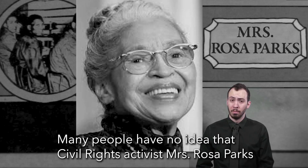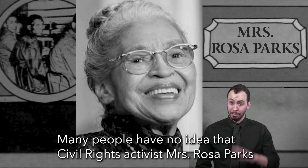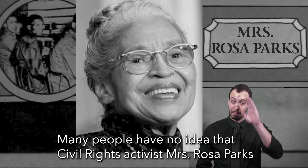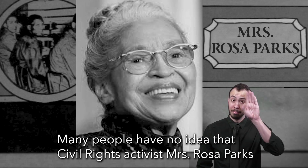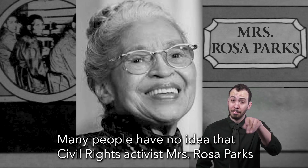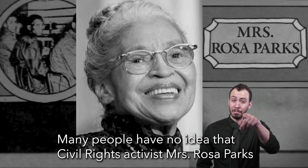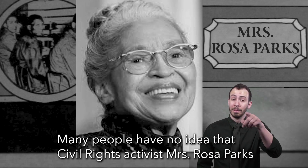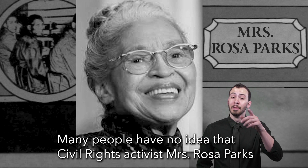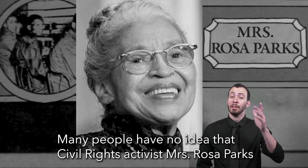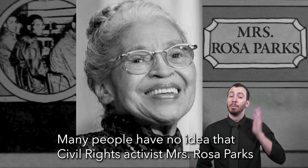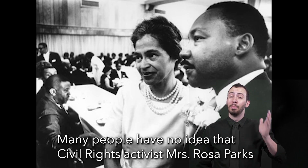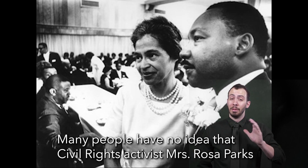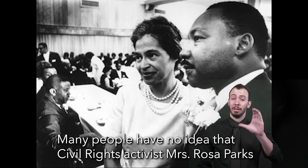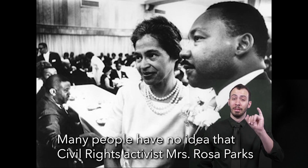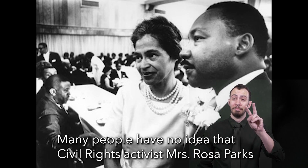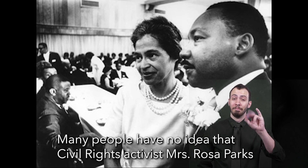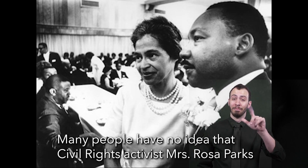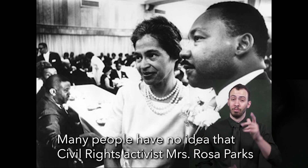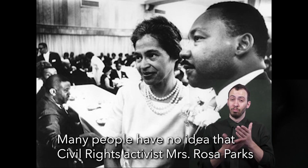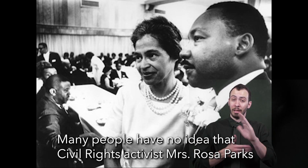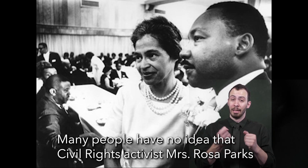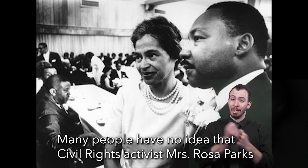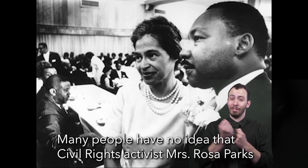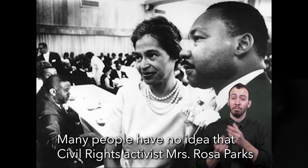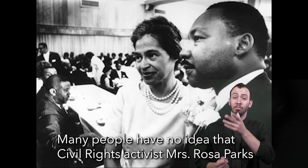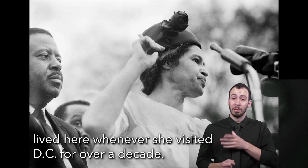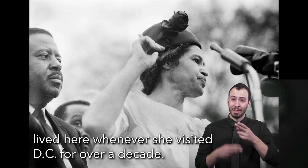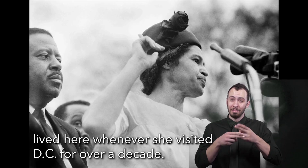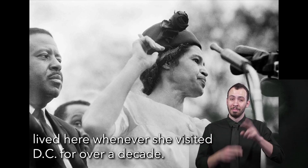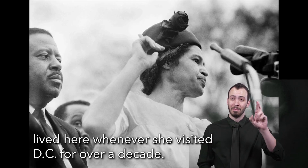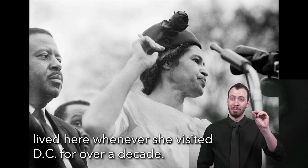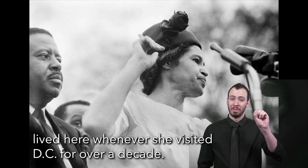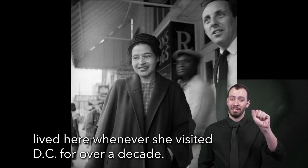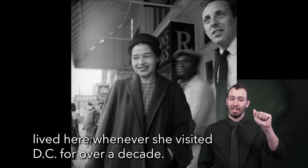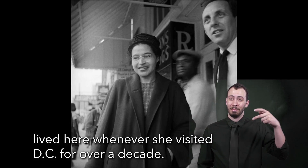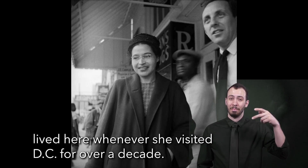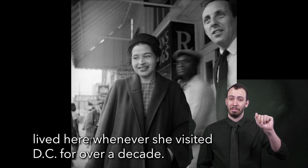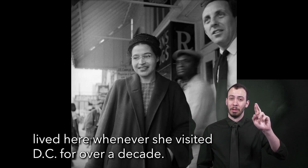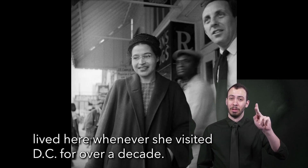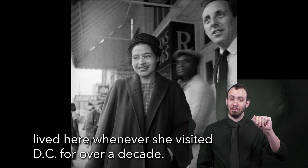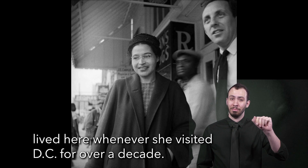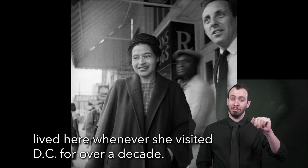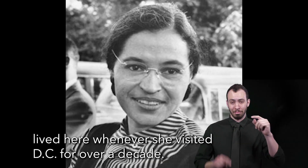Many people have no idea that civil rights activist Mrs. Rosa Parks lived here whenever she visited DC for over a